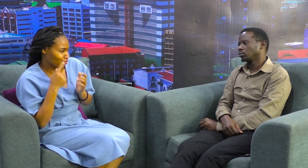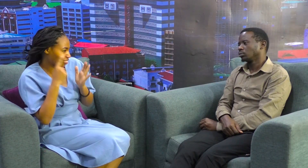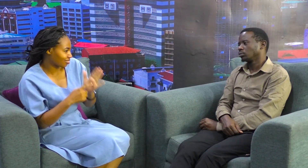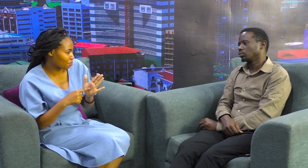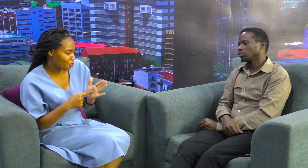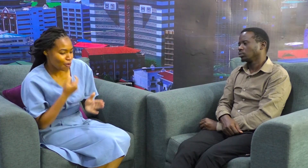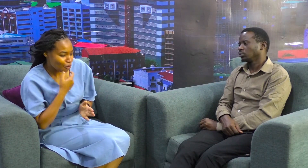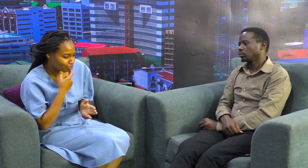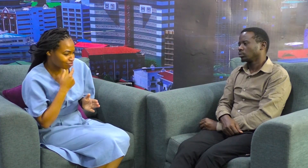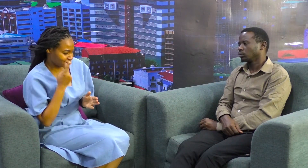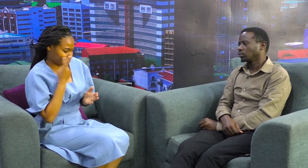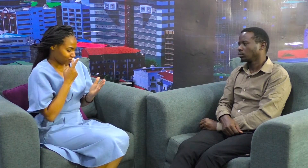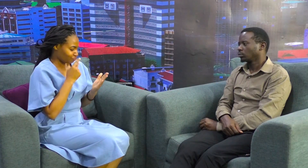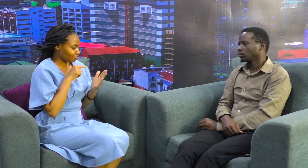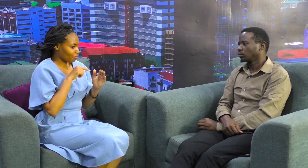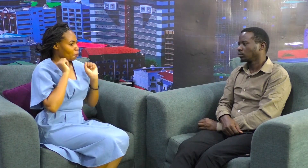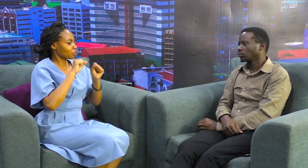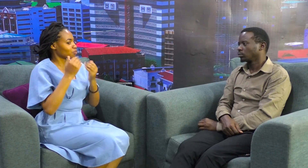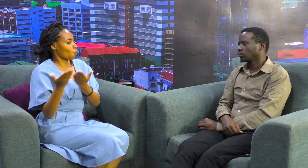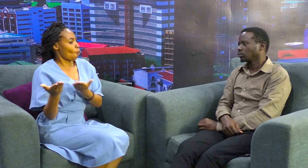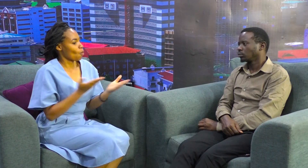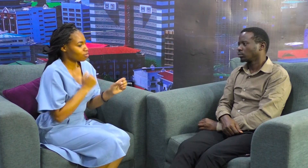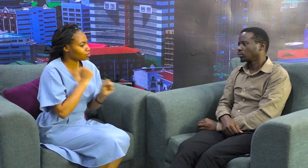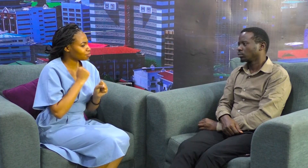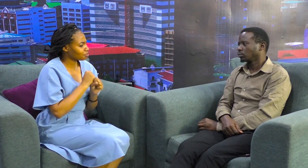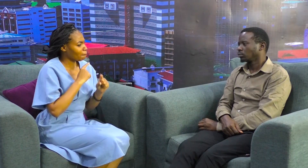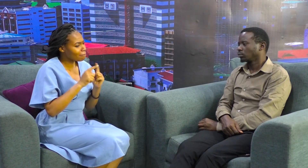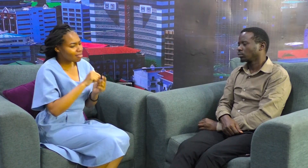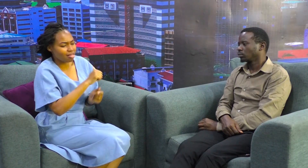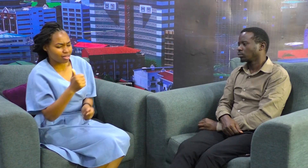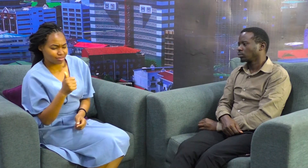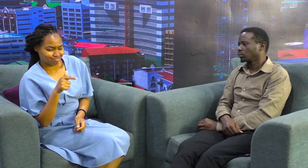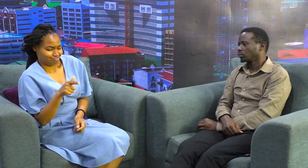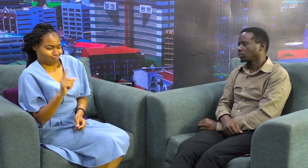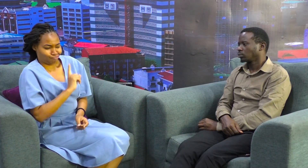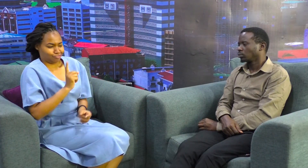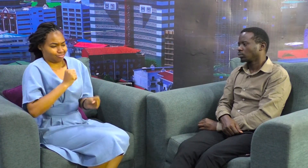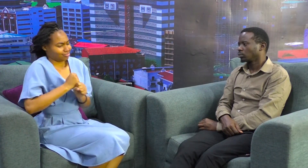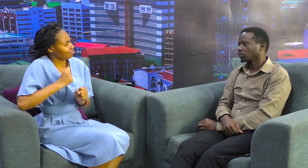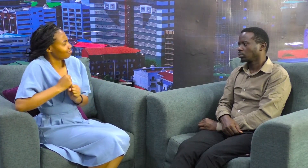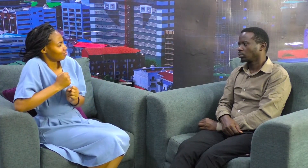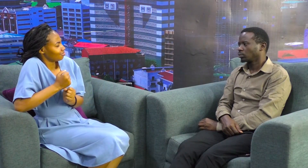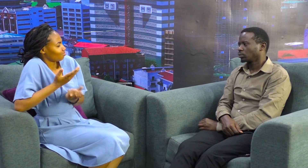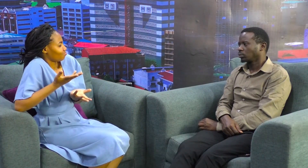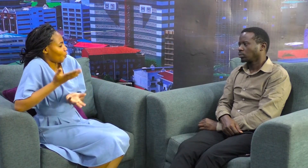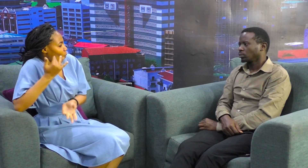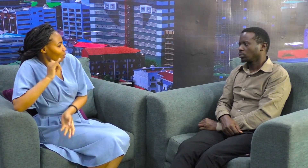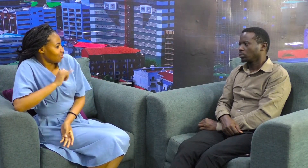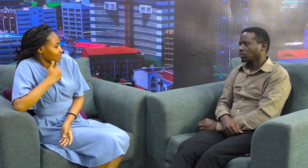So we see the government, for example, favoring one tribe against the others. But when they see a certain tribe, they don't want